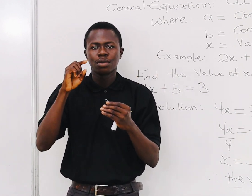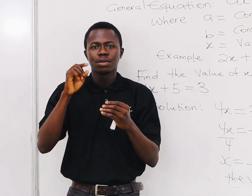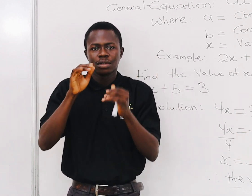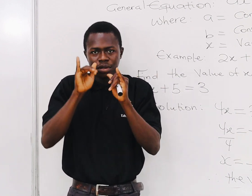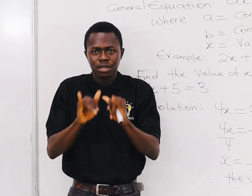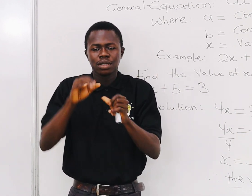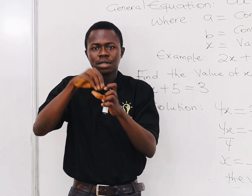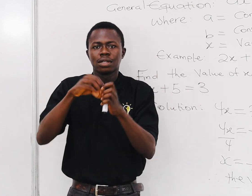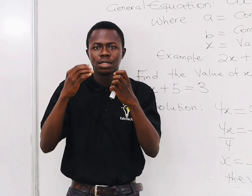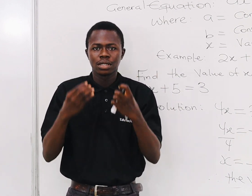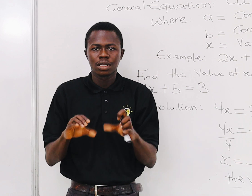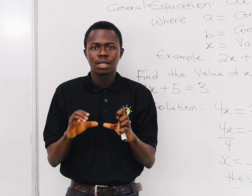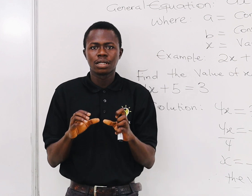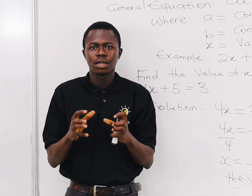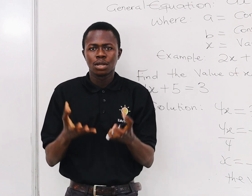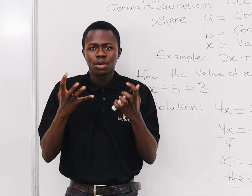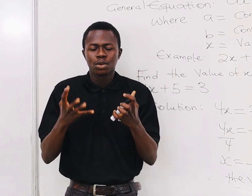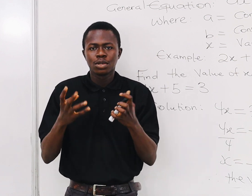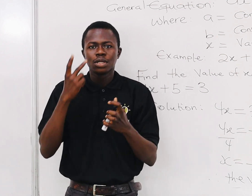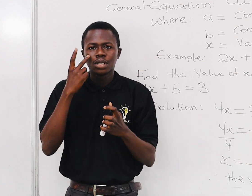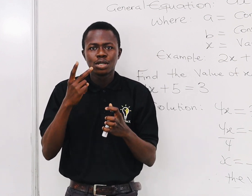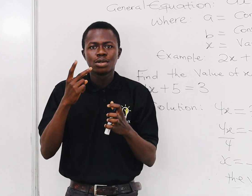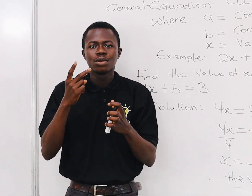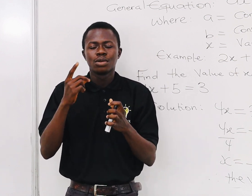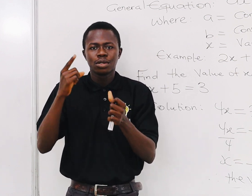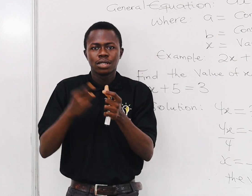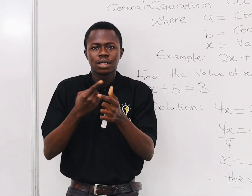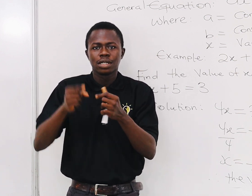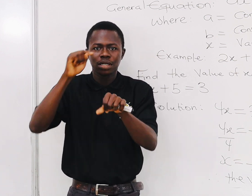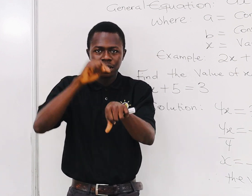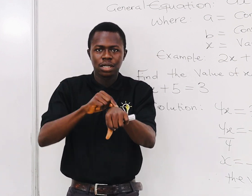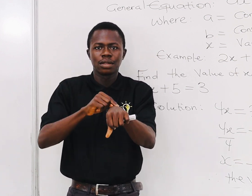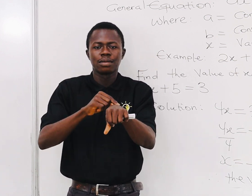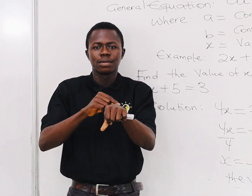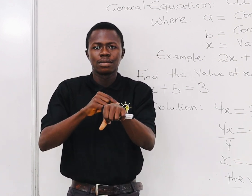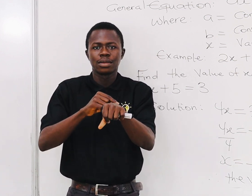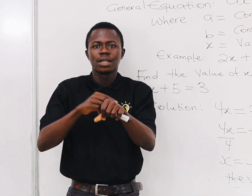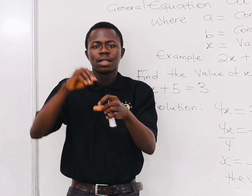you for staying in this class. We want to see you in the next class as well.